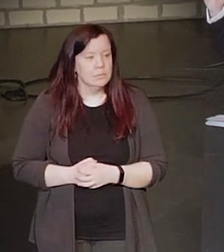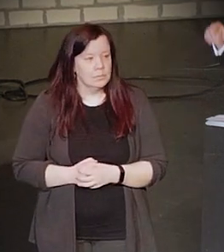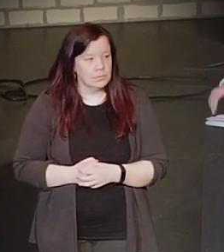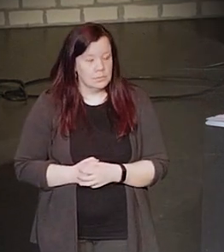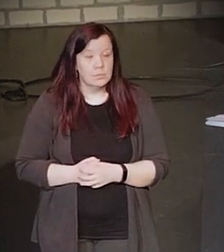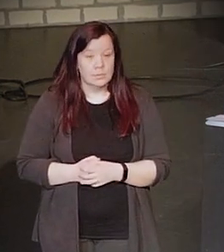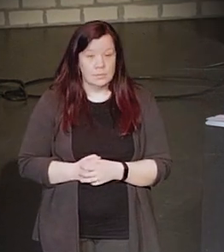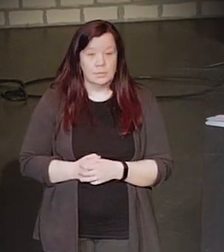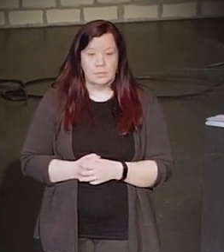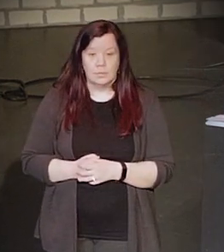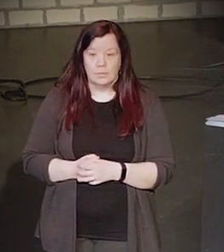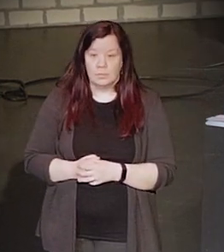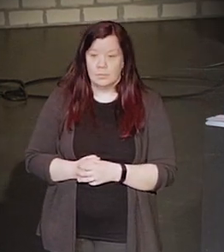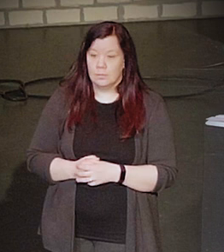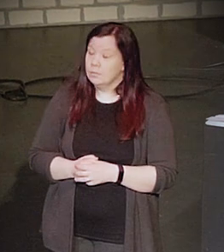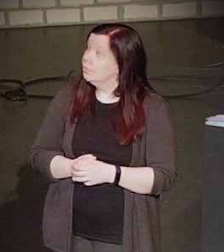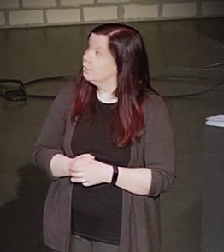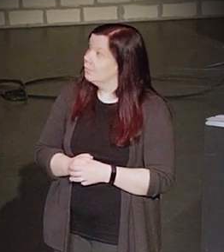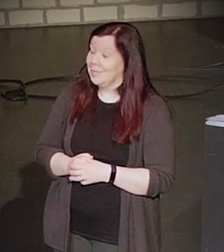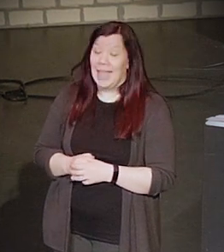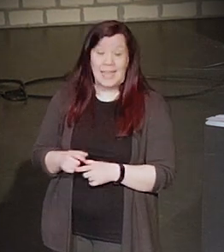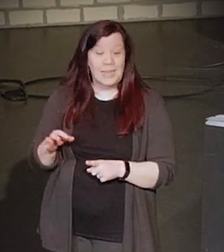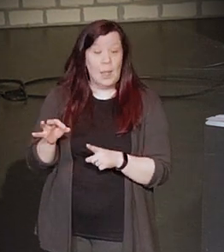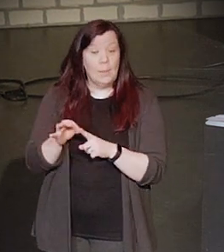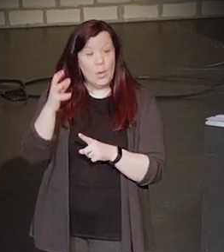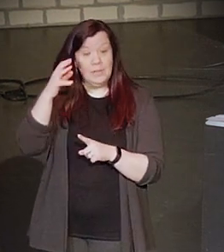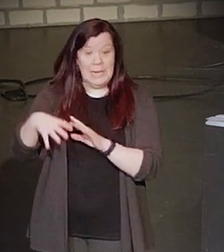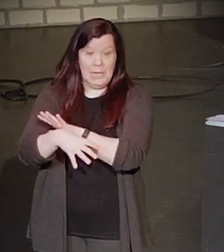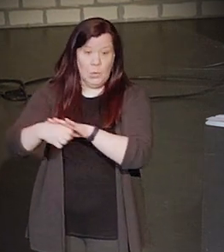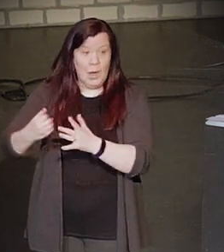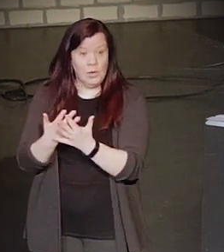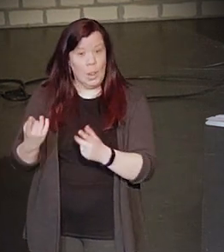and in the meantime, take quite a lot for himself?